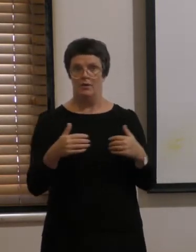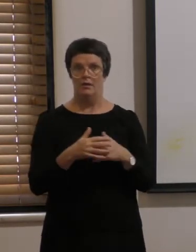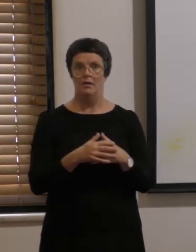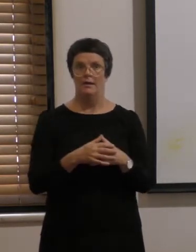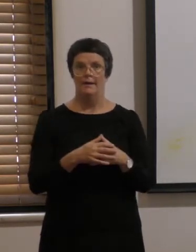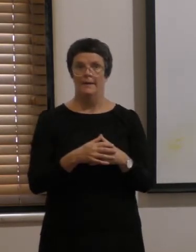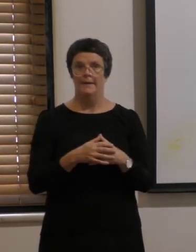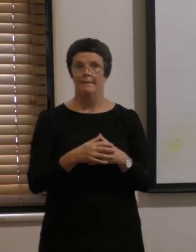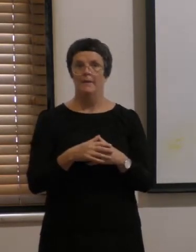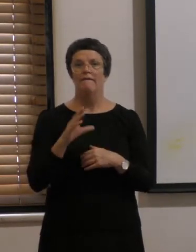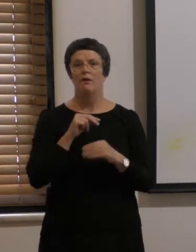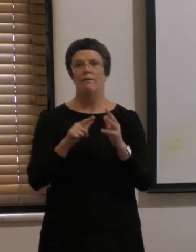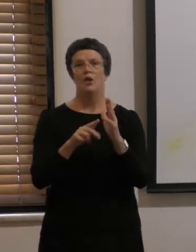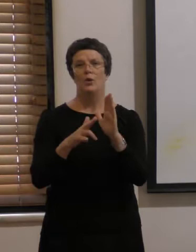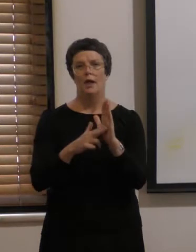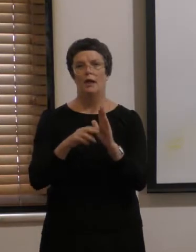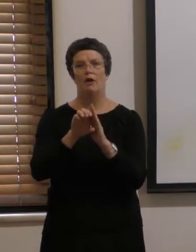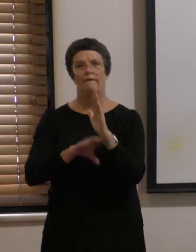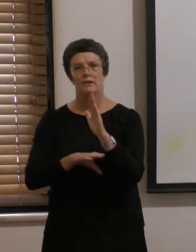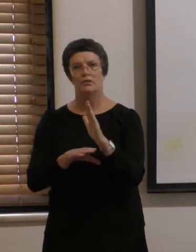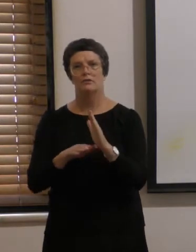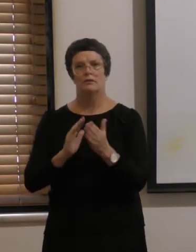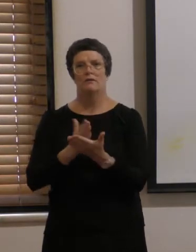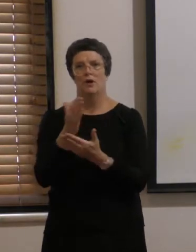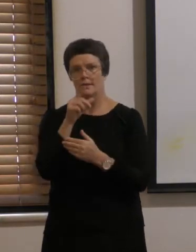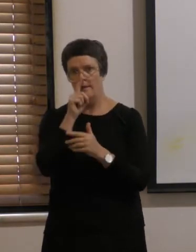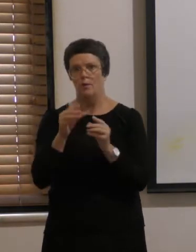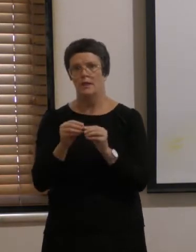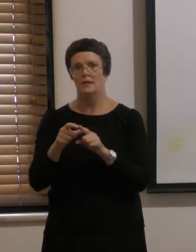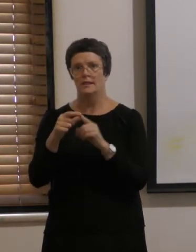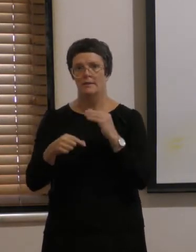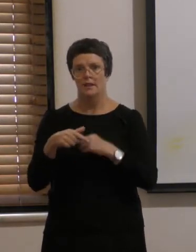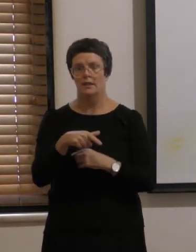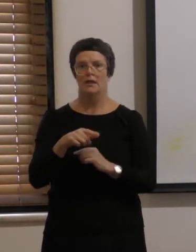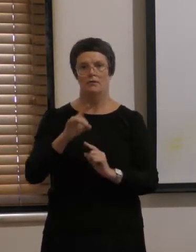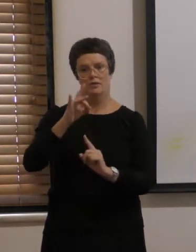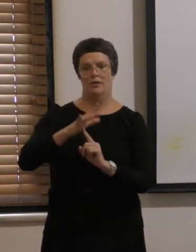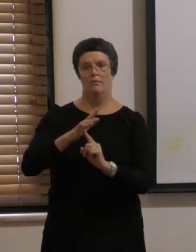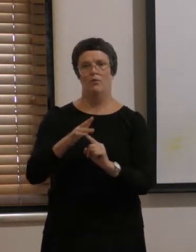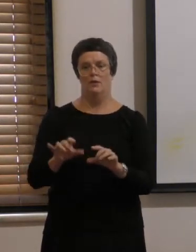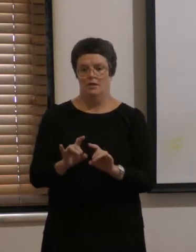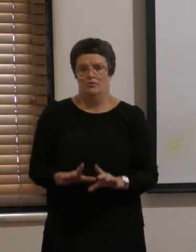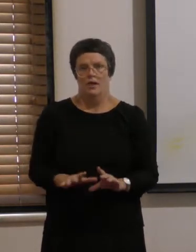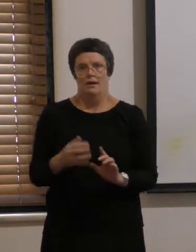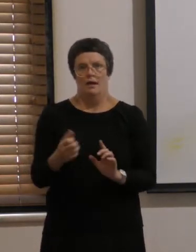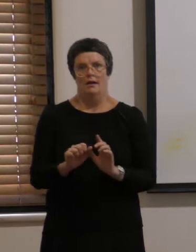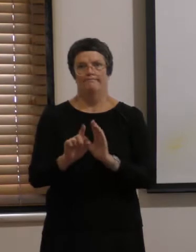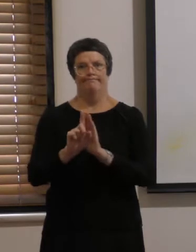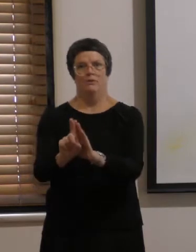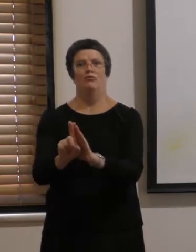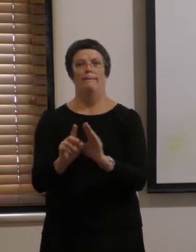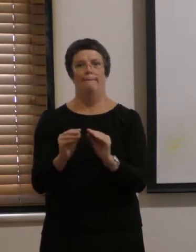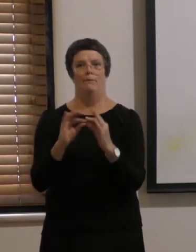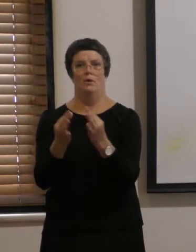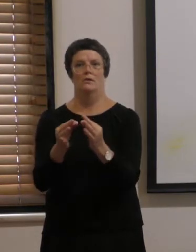with People with Disability, there was a very clear obligation for Australia to have its own representative body for children and young people on the national level.